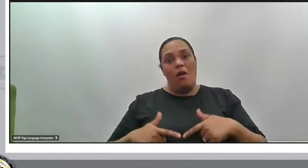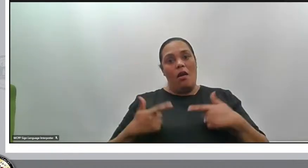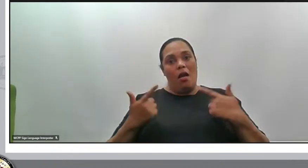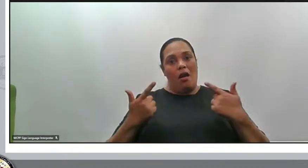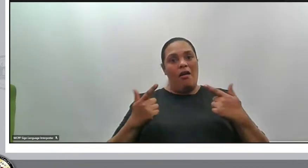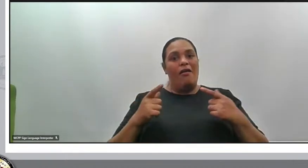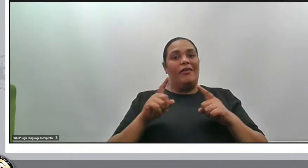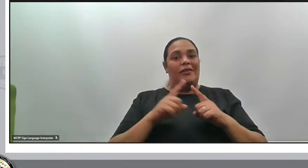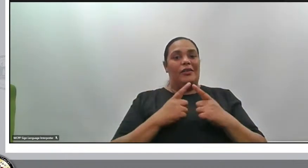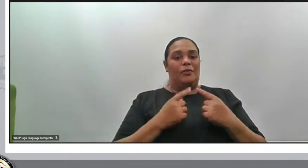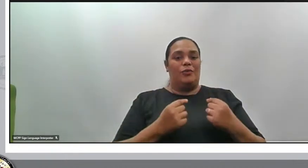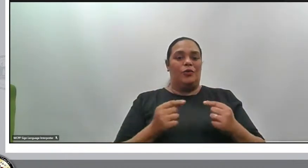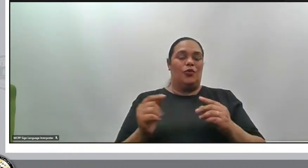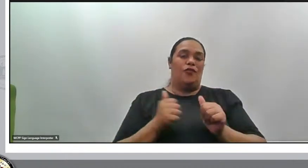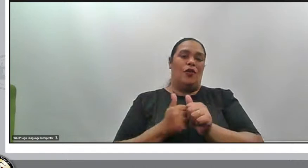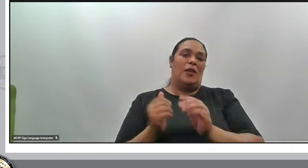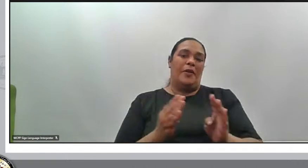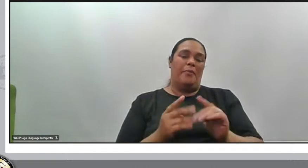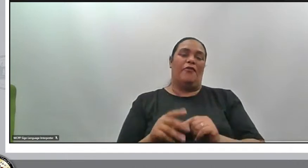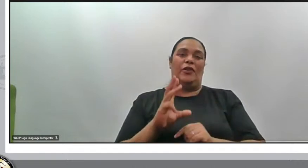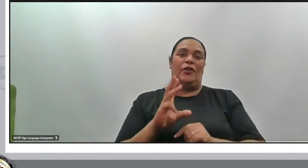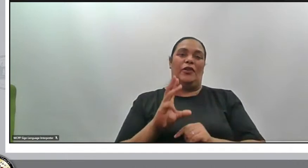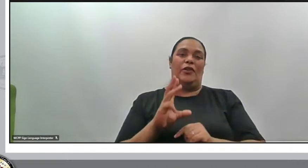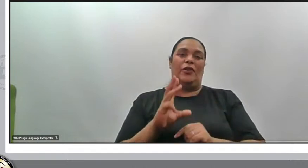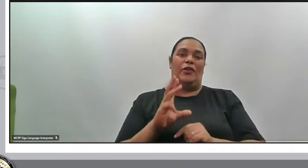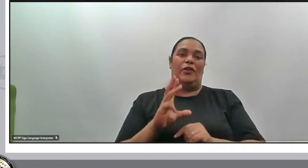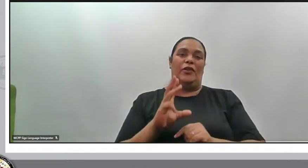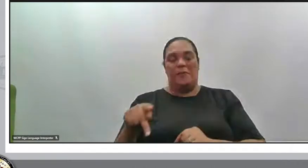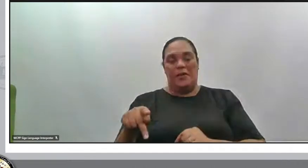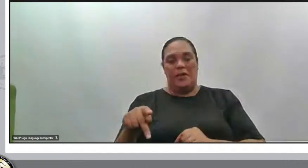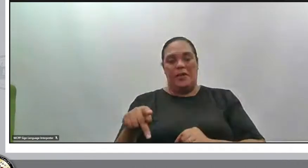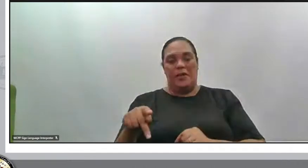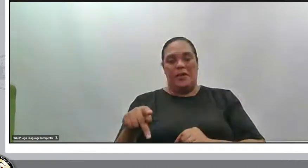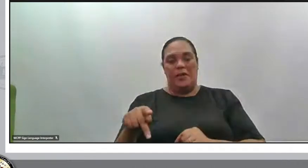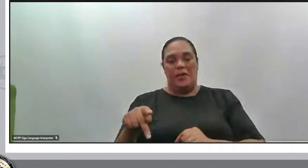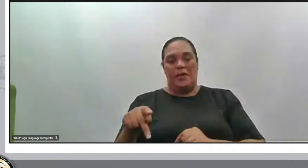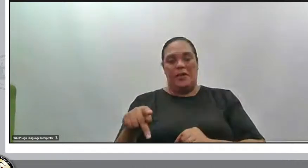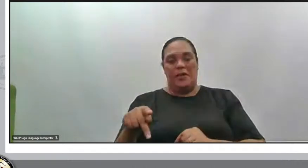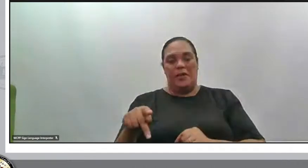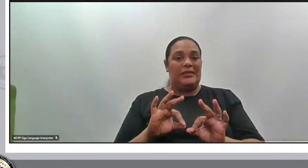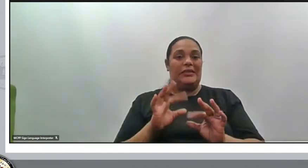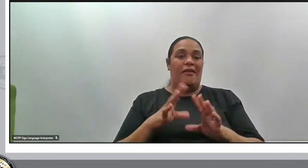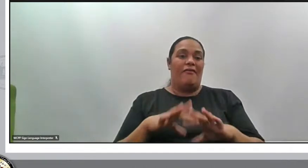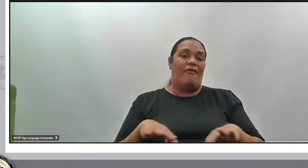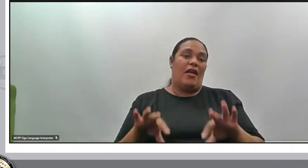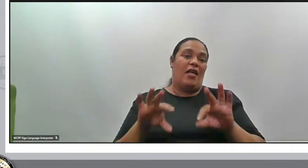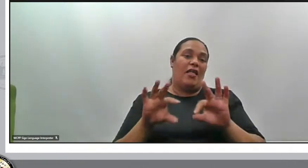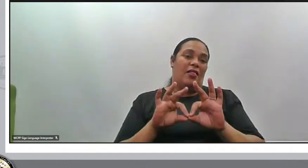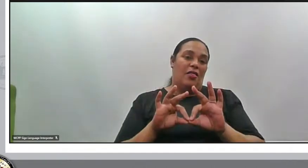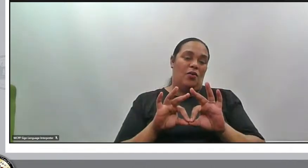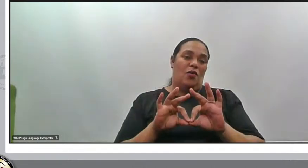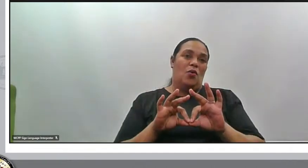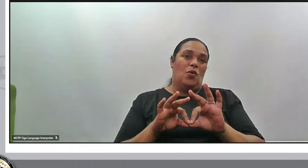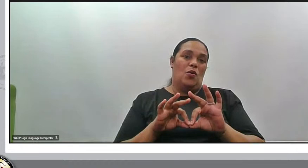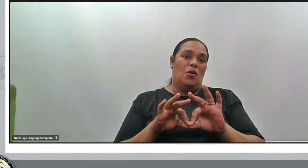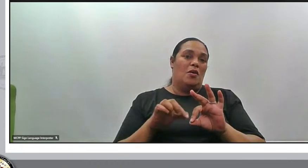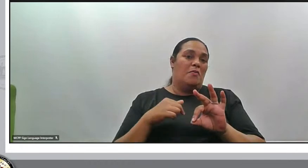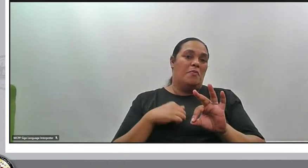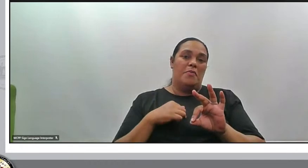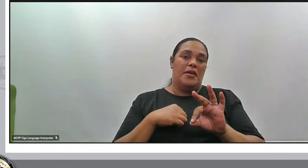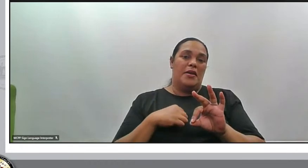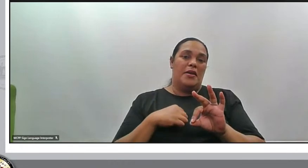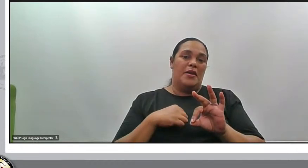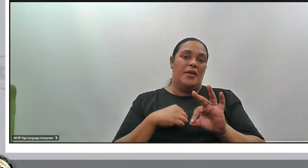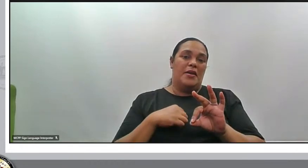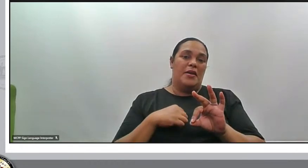the behaviors of the WCPP. These are values that are not simply monetary.